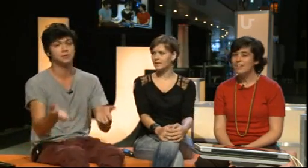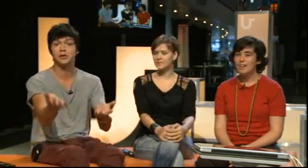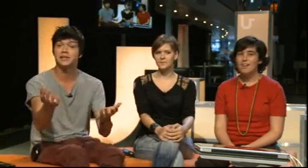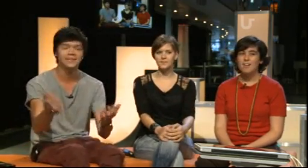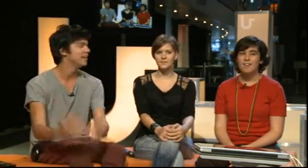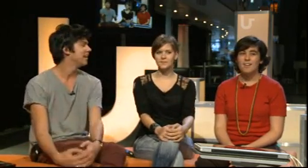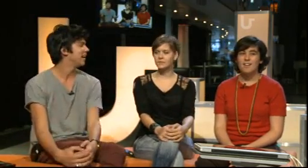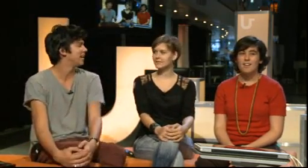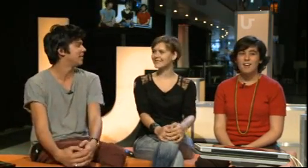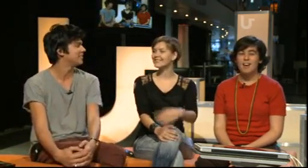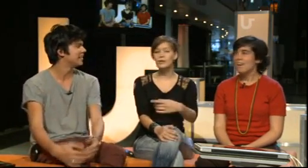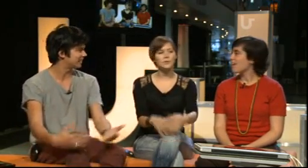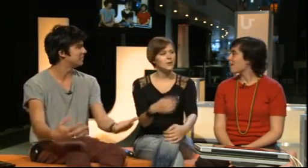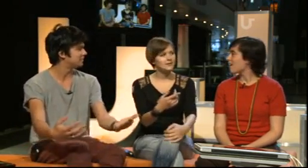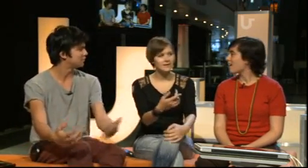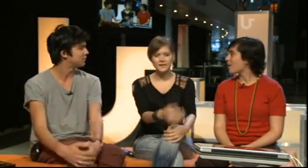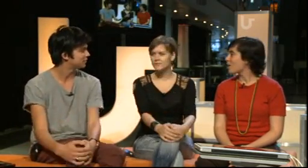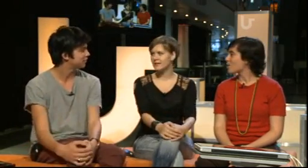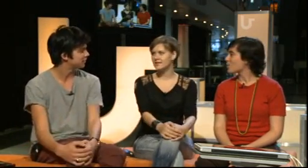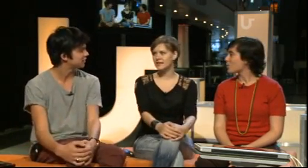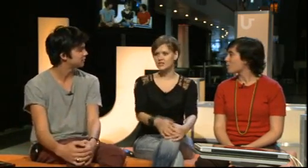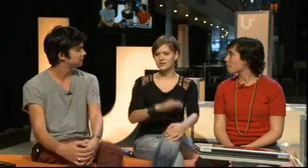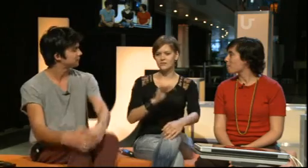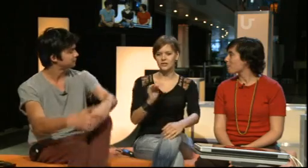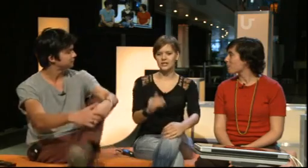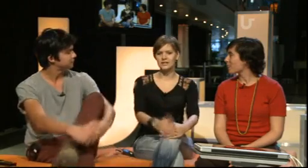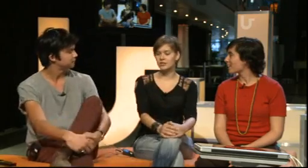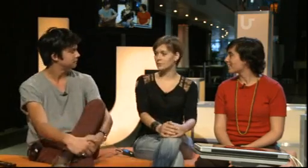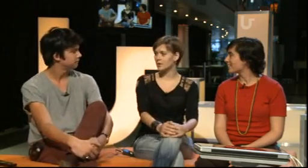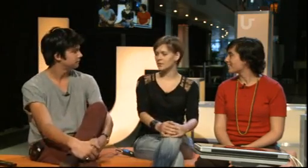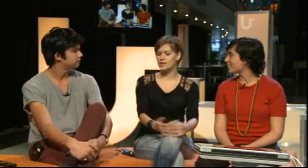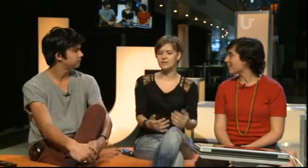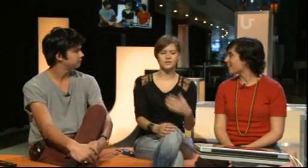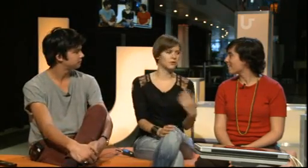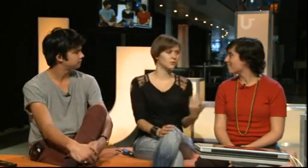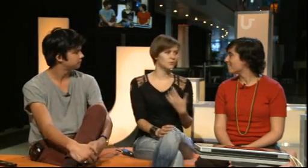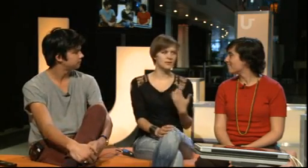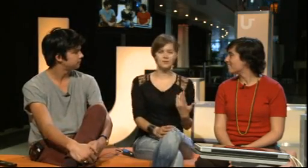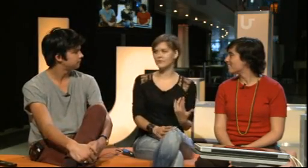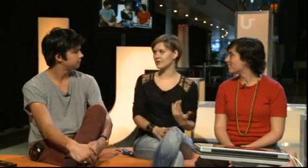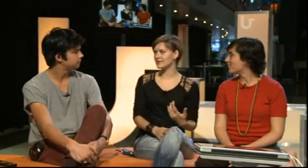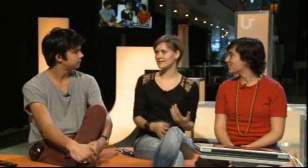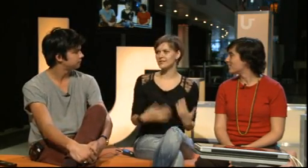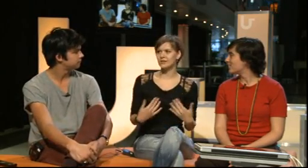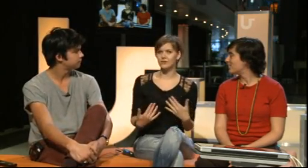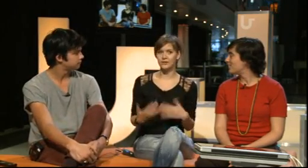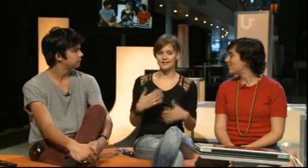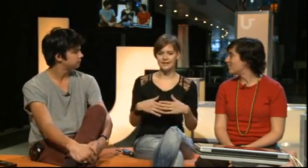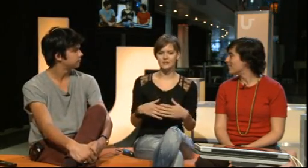doing it again, the change point your that Matt made English? is actually it's a good point, because, we've noticed since learning the sign language, I